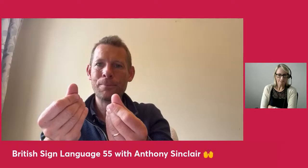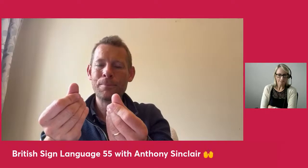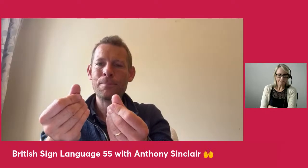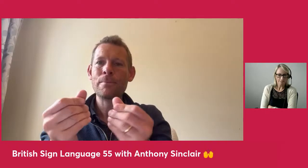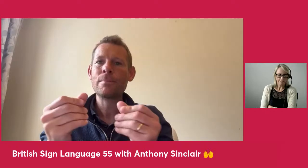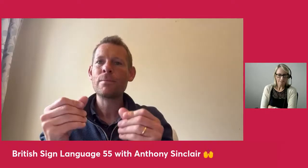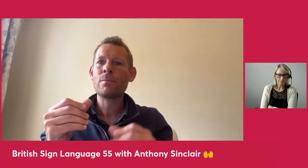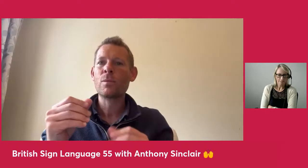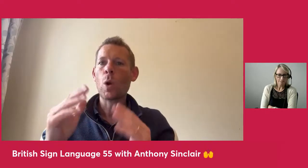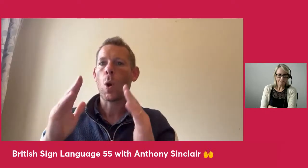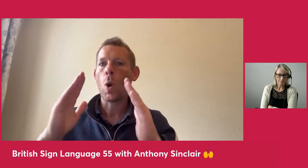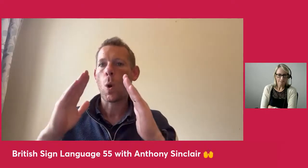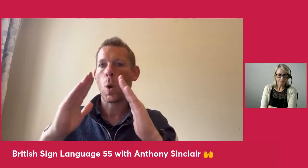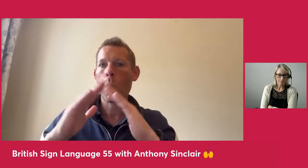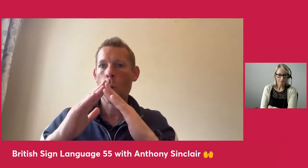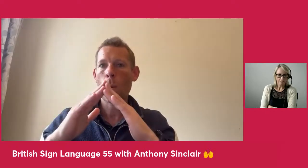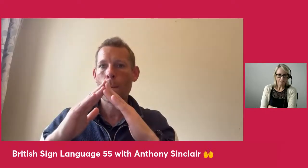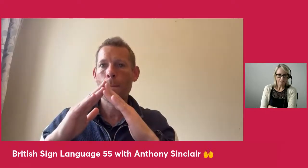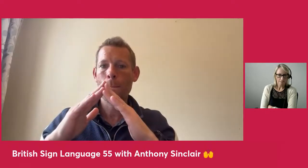facilities,